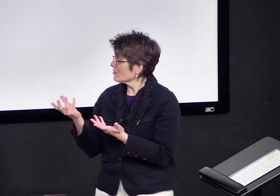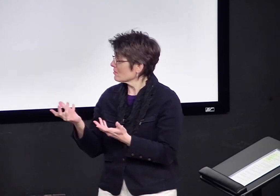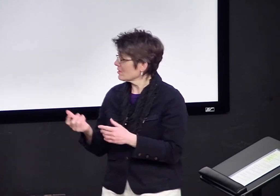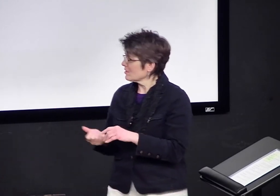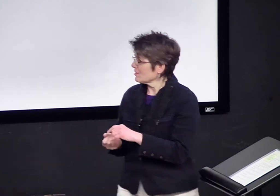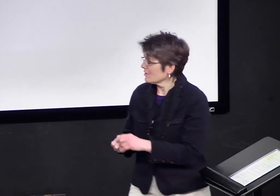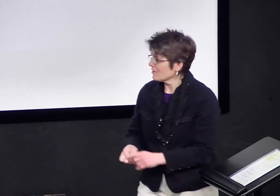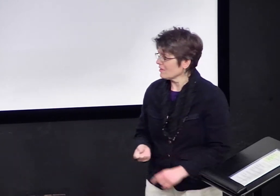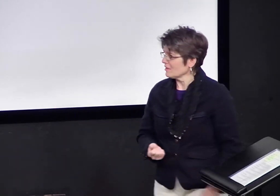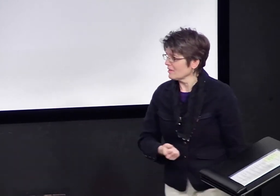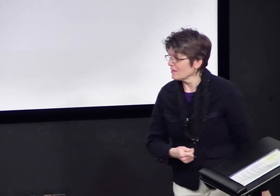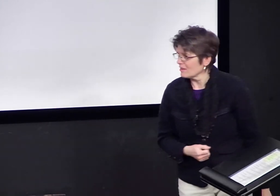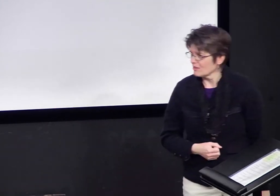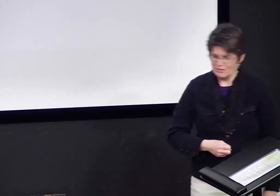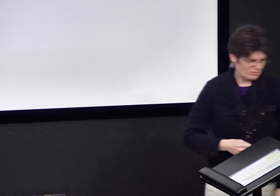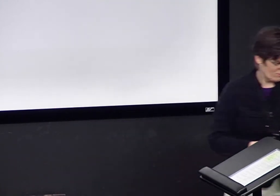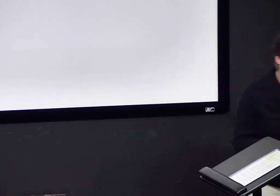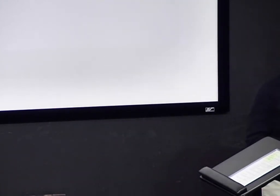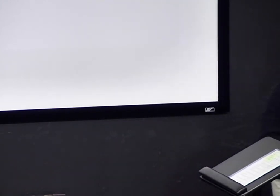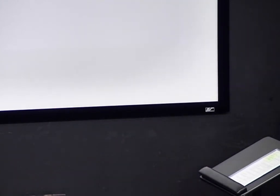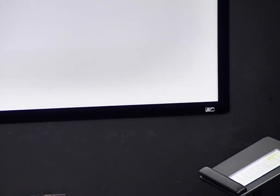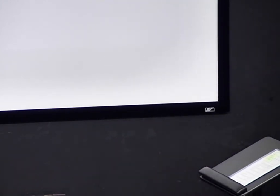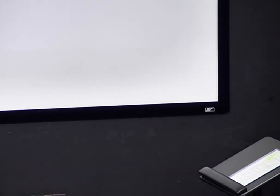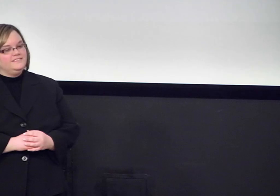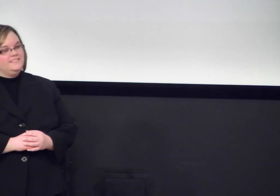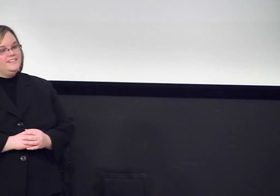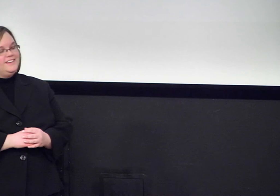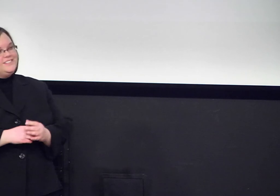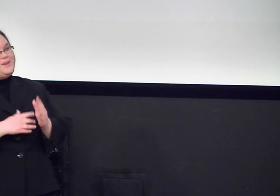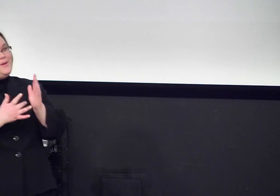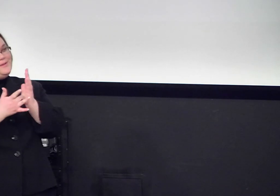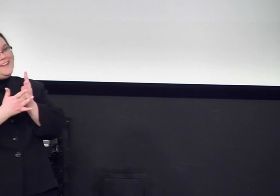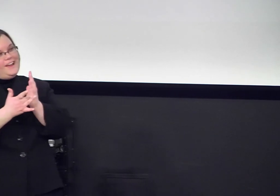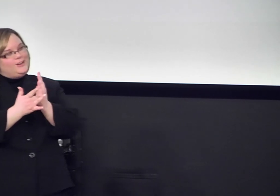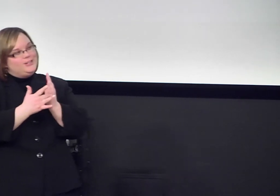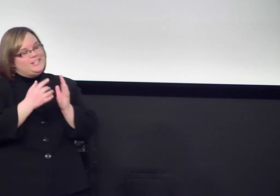and you know, how you interact with both deaf and hearing callers?